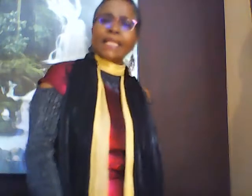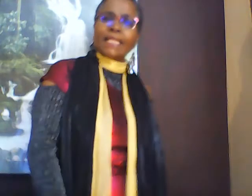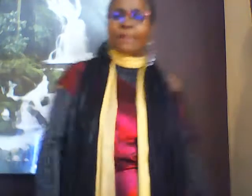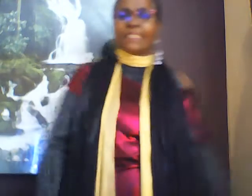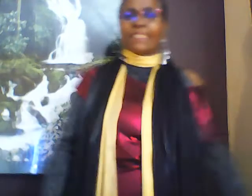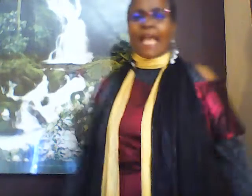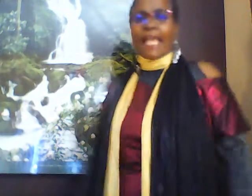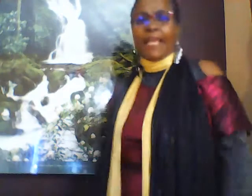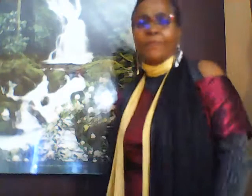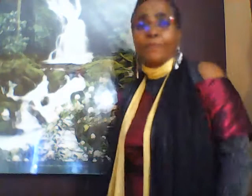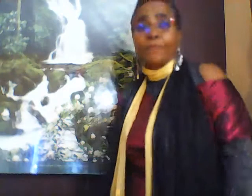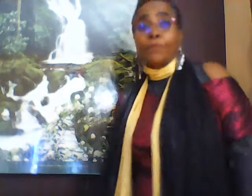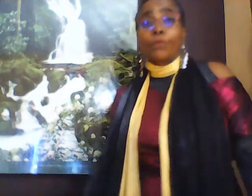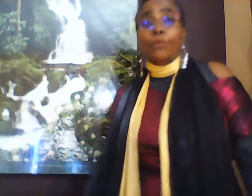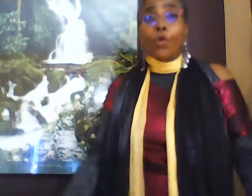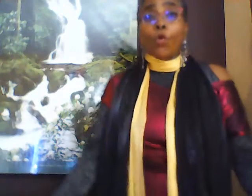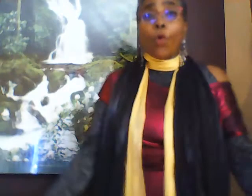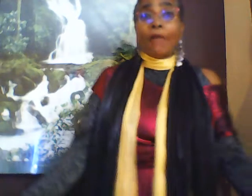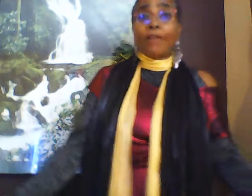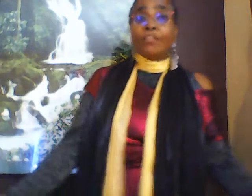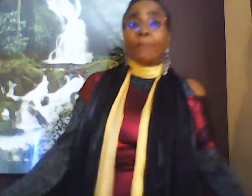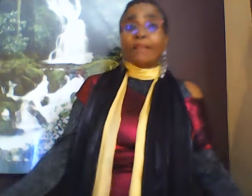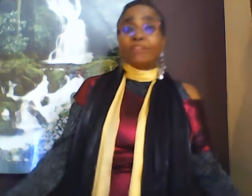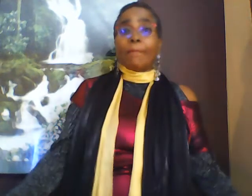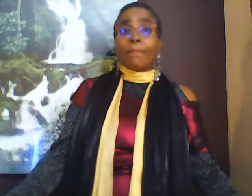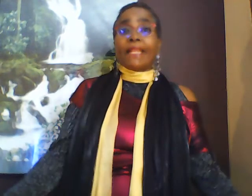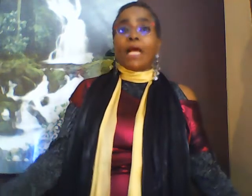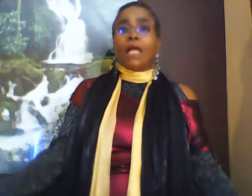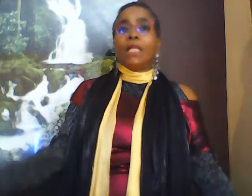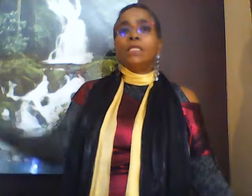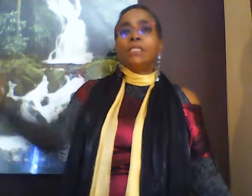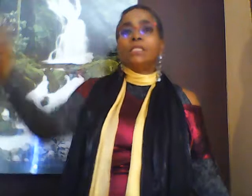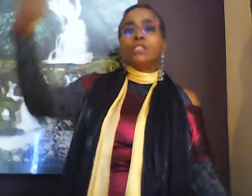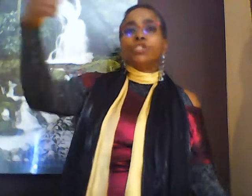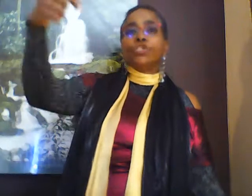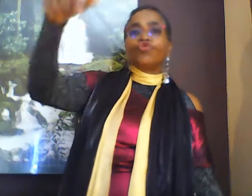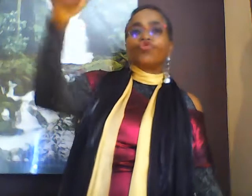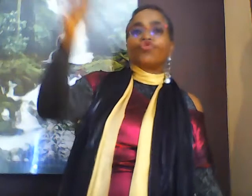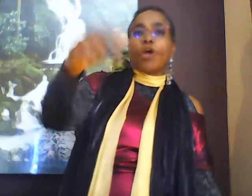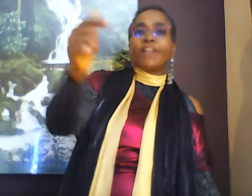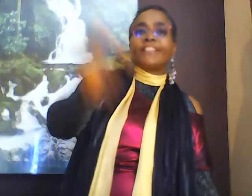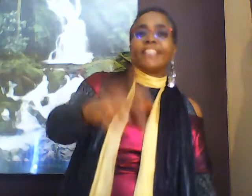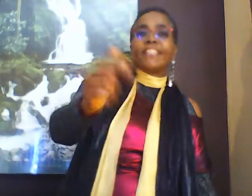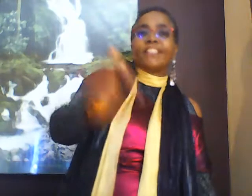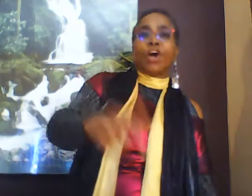Coagulation pathway tap mené shutting down